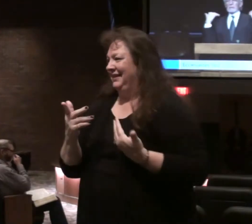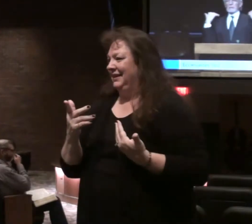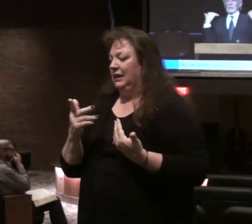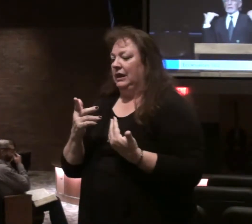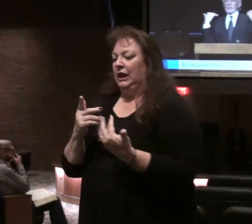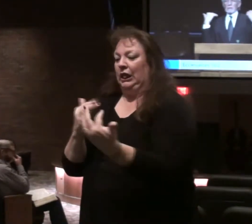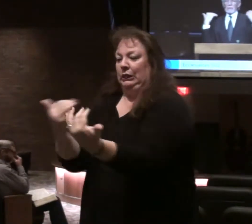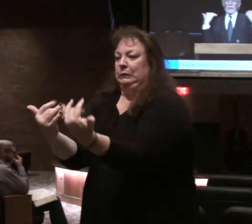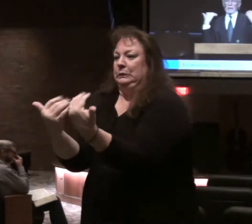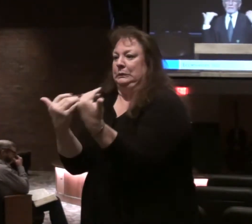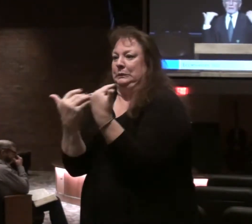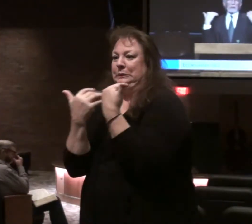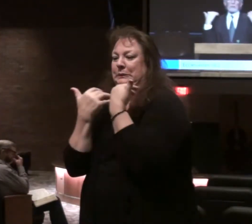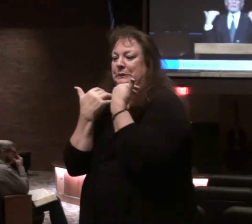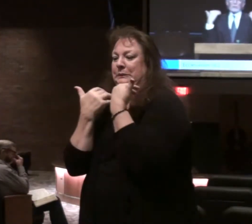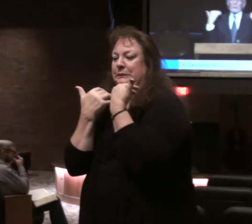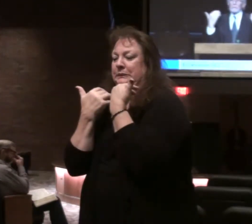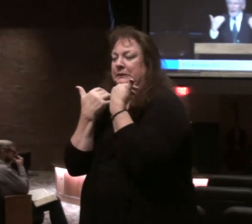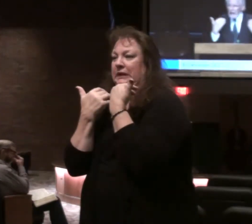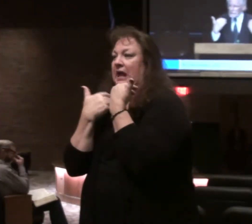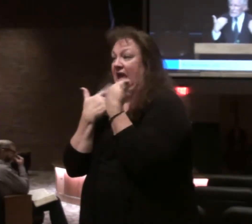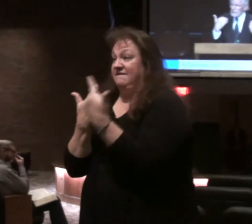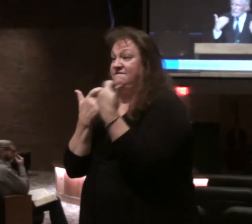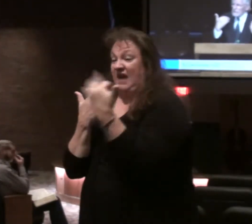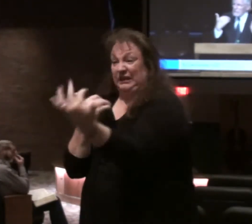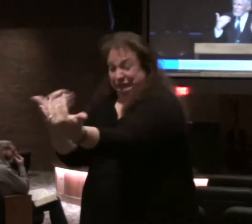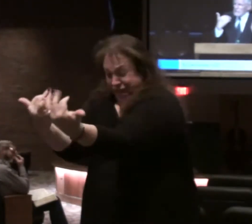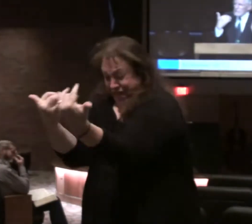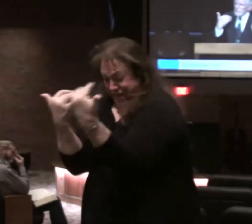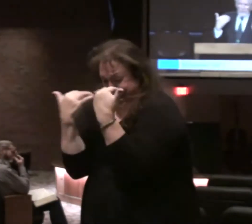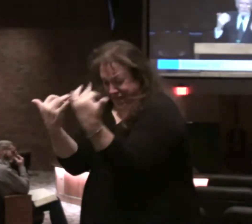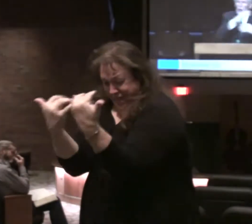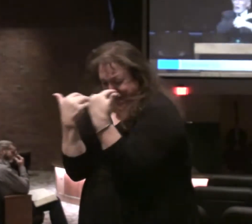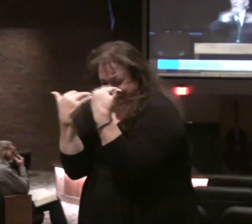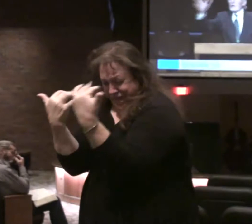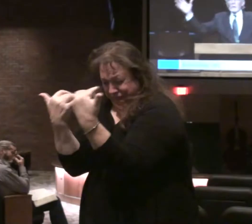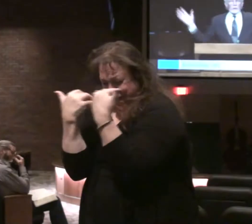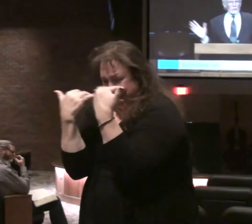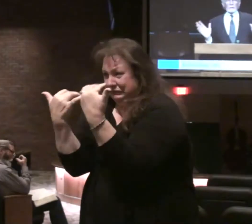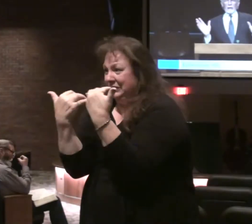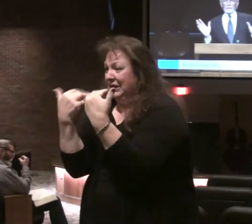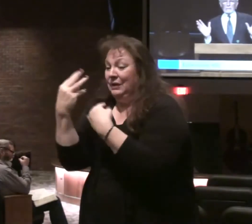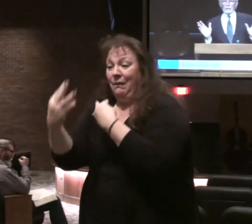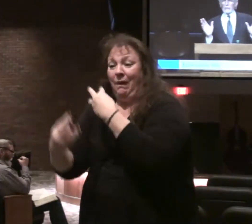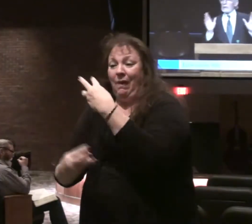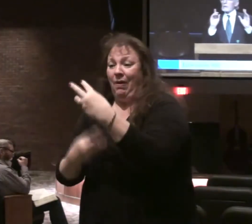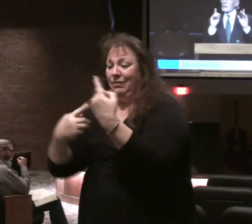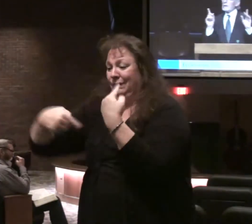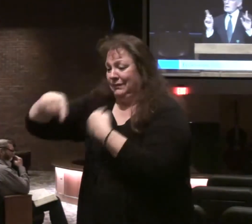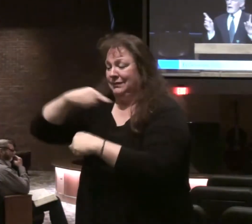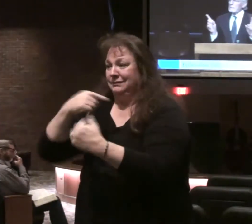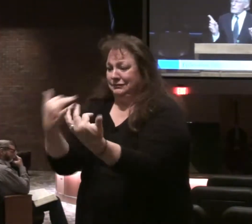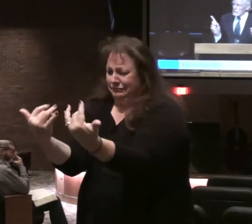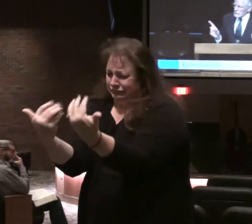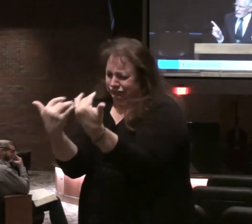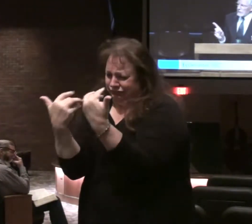The river's running this way, and the current's going fast. Because all the world around you is going the opposite